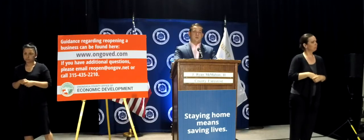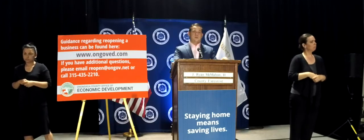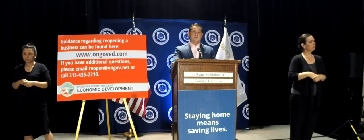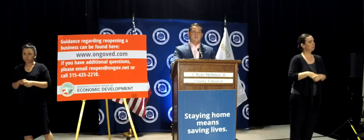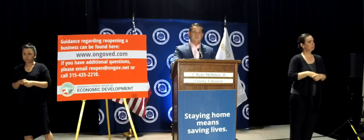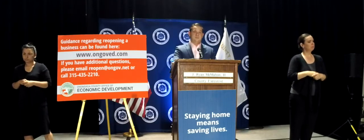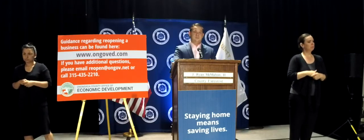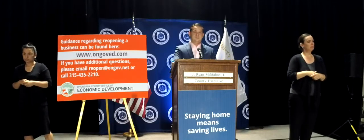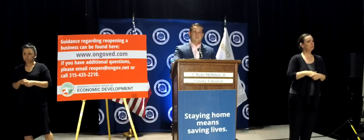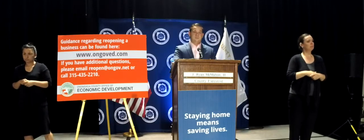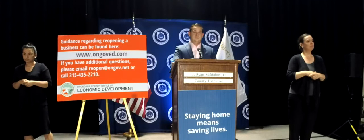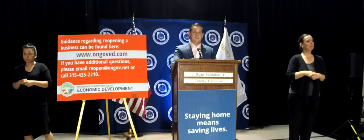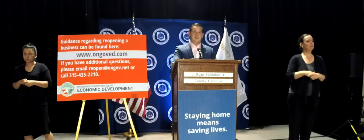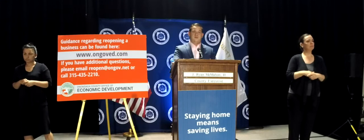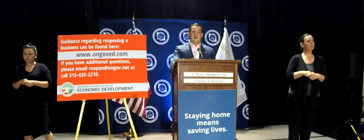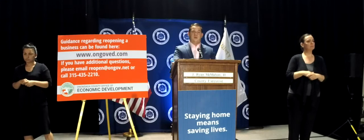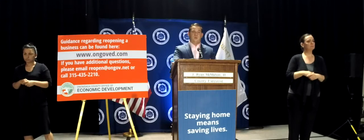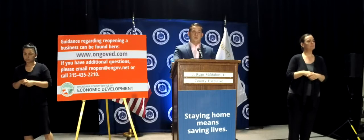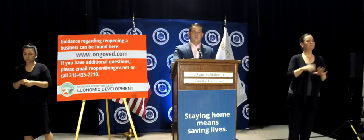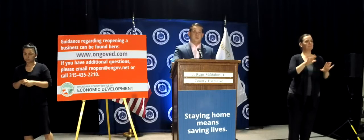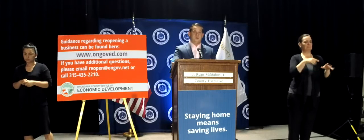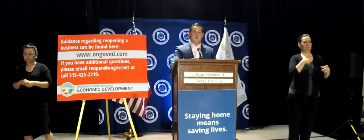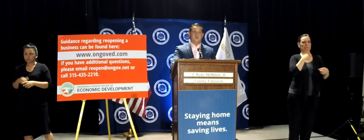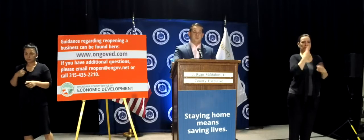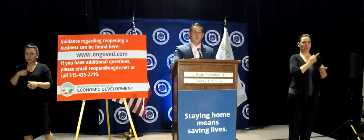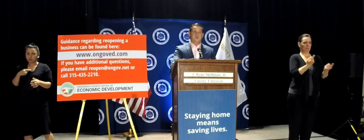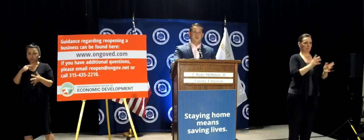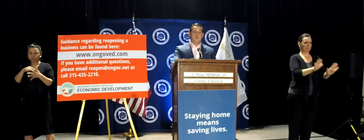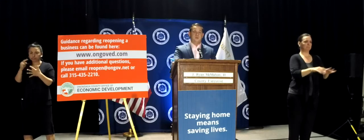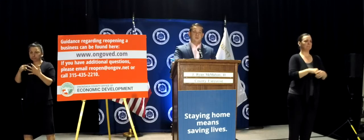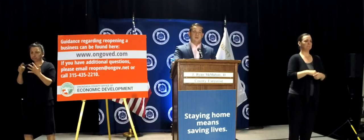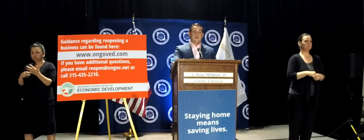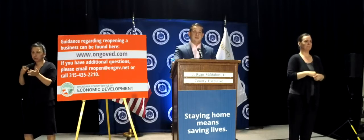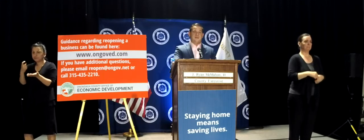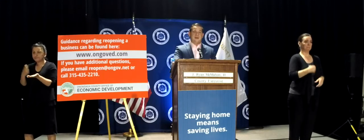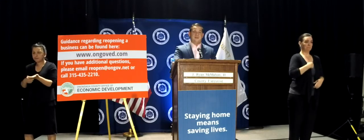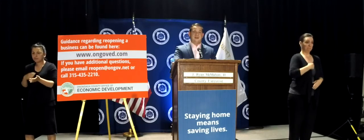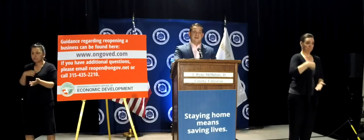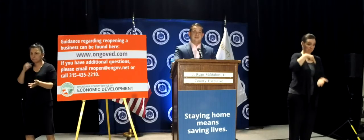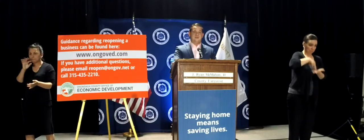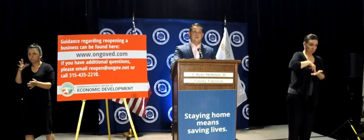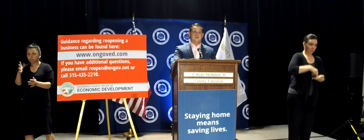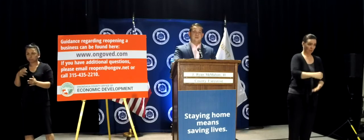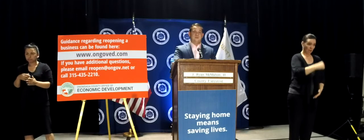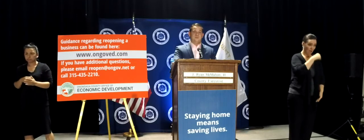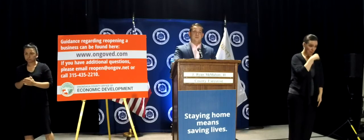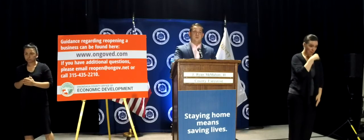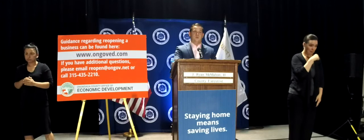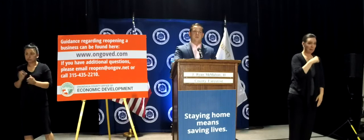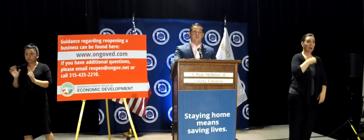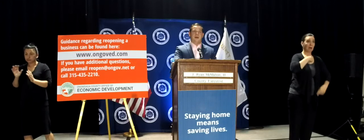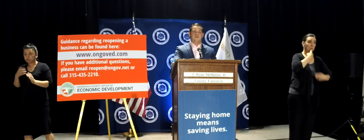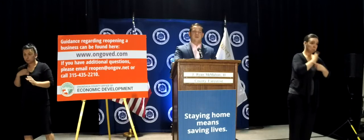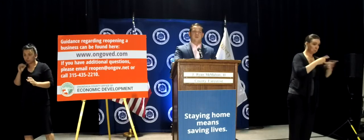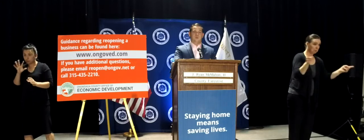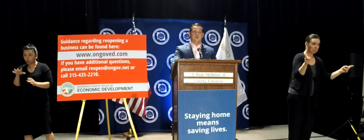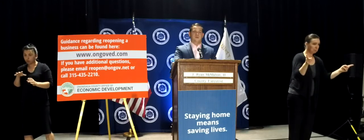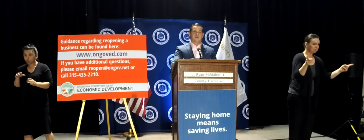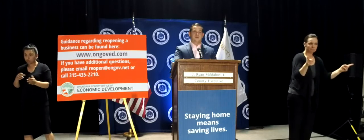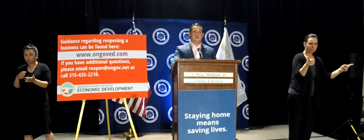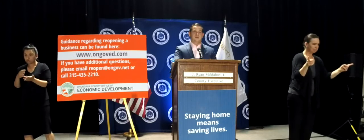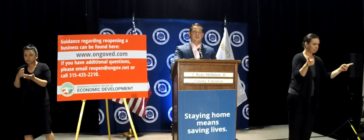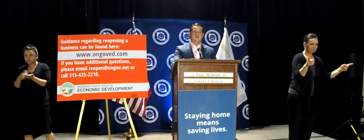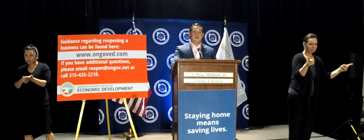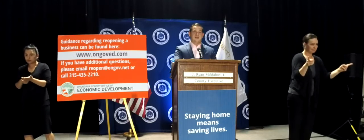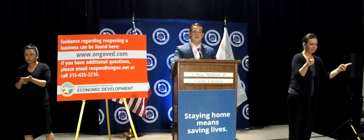are the rules, and you follow the rules, you do everything you're supposed to do, and then the day people reap the benefit of the